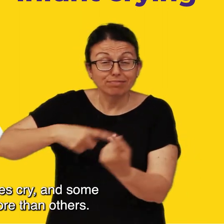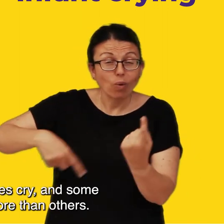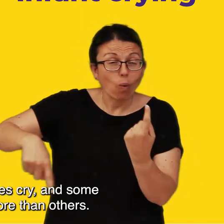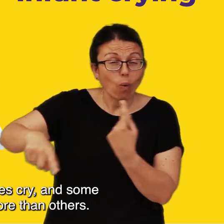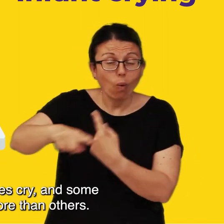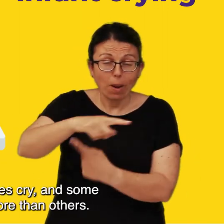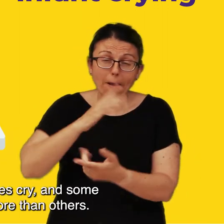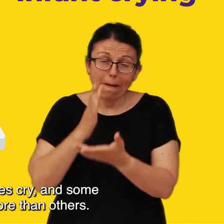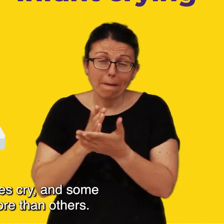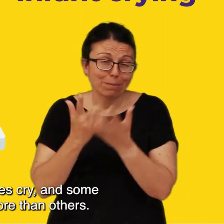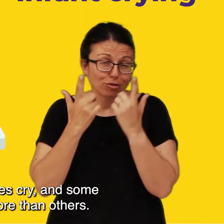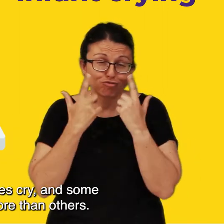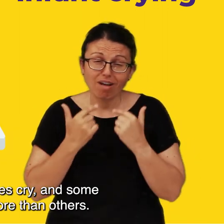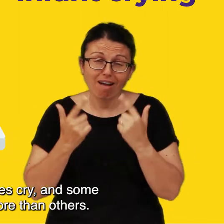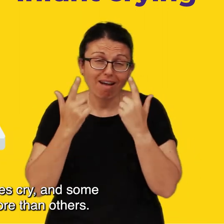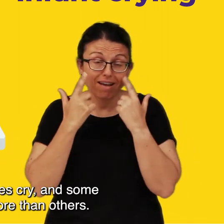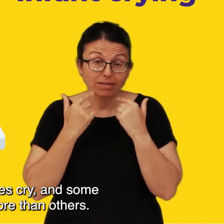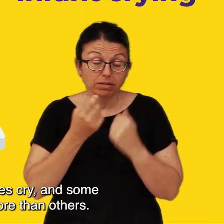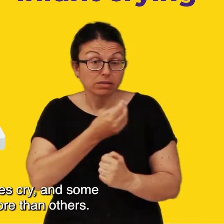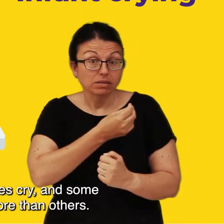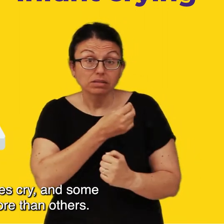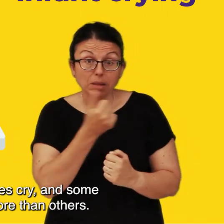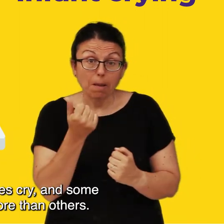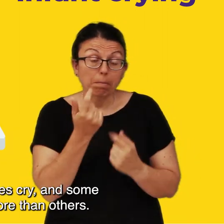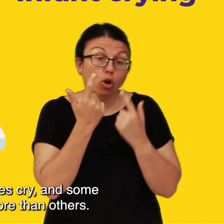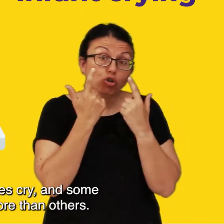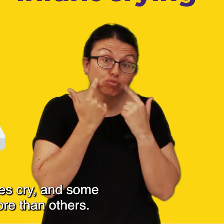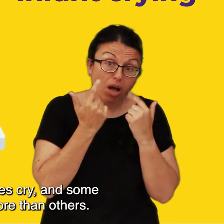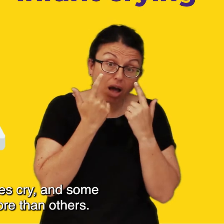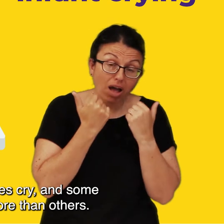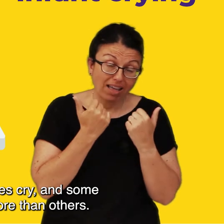All babies cry, and some cry more than others.